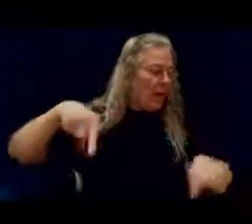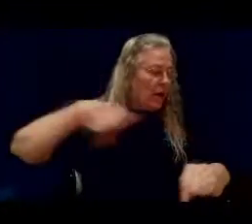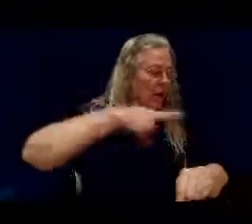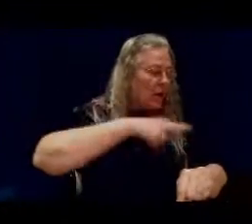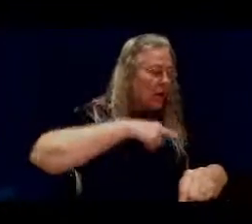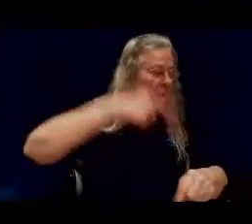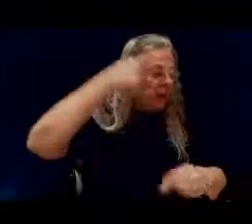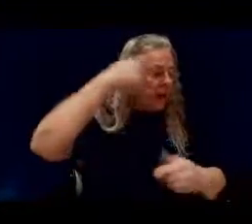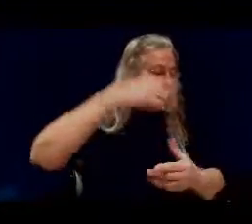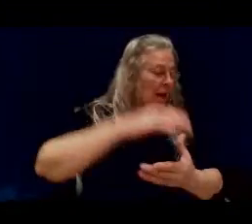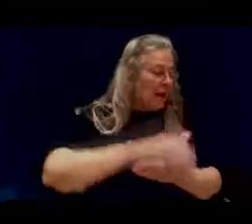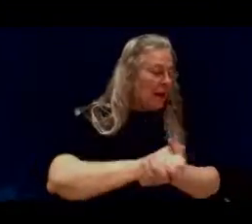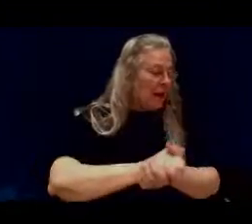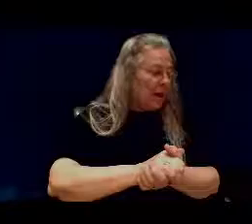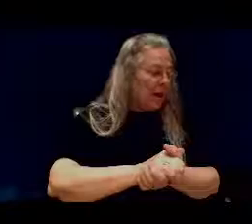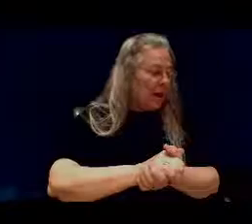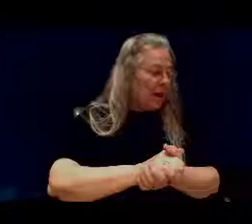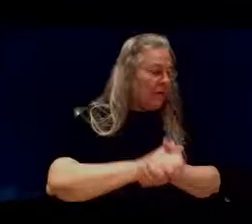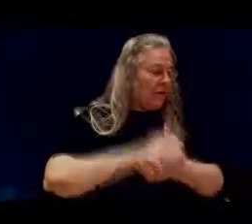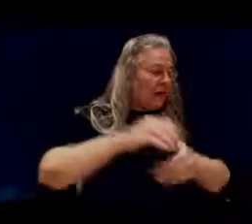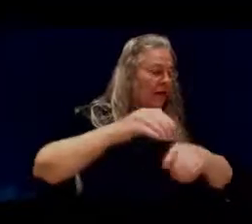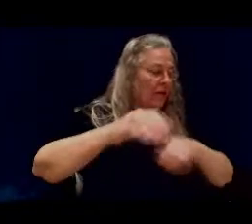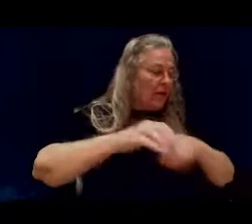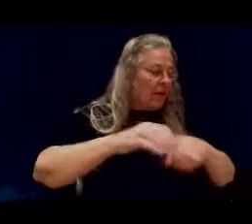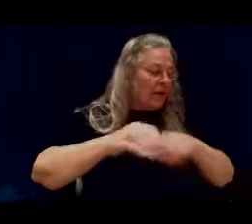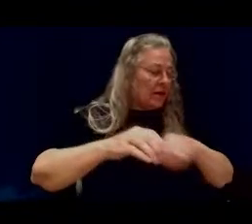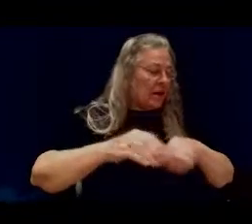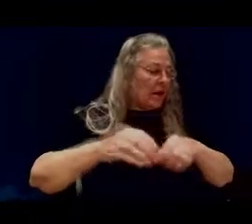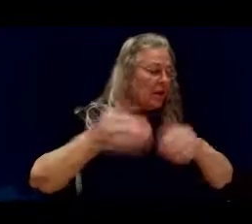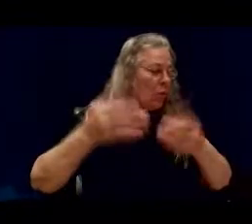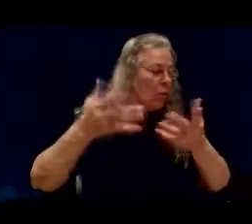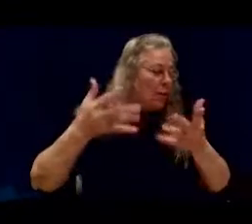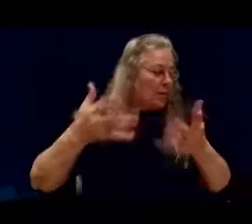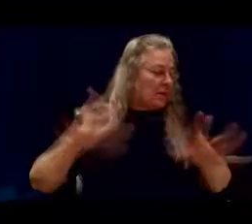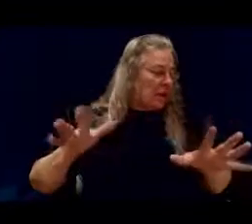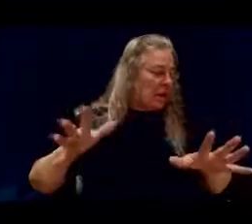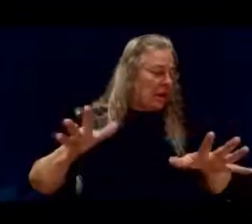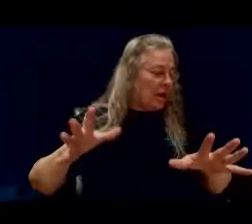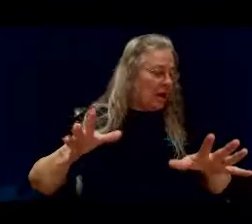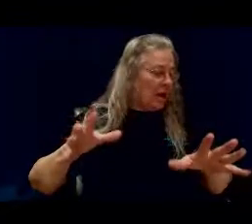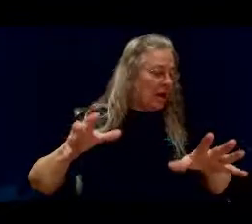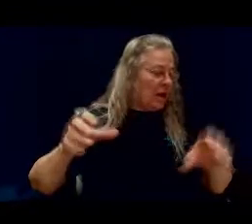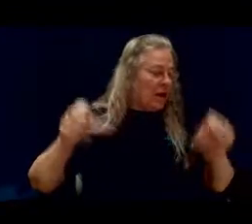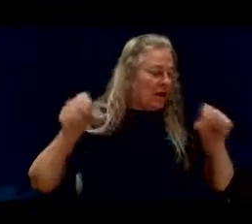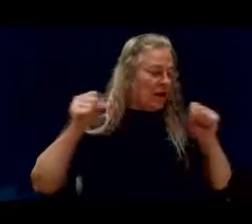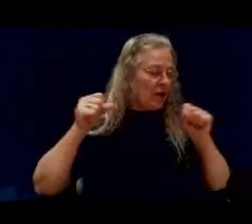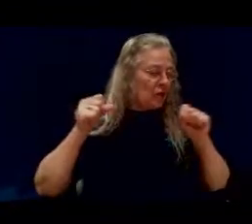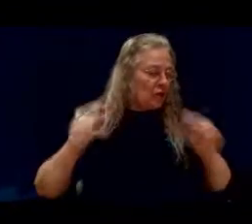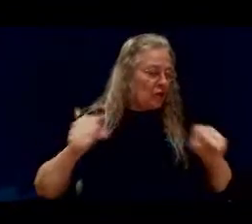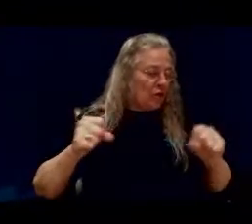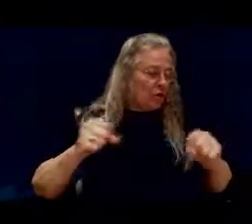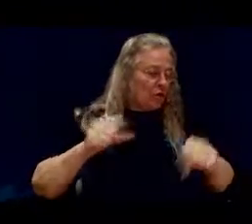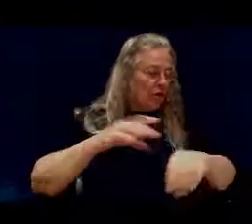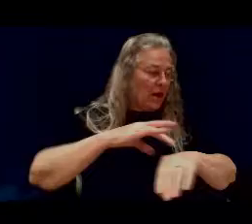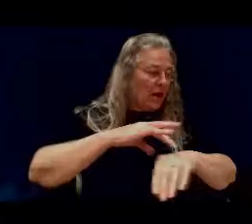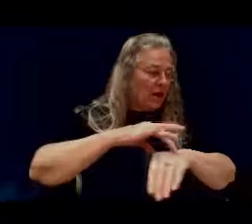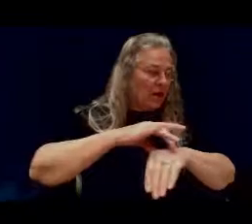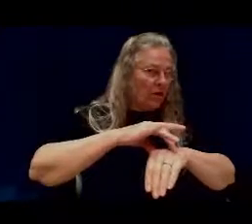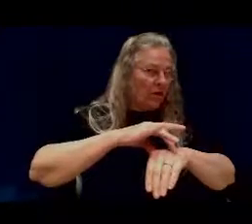But we believe the deed was done that shook the